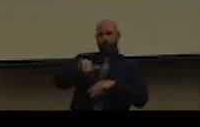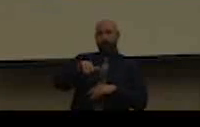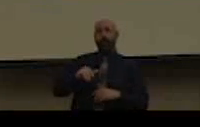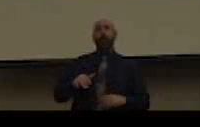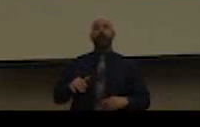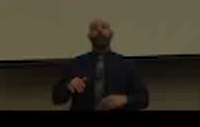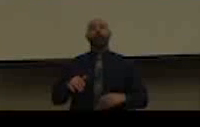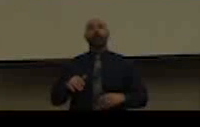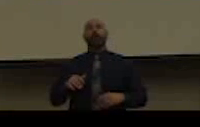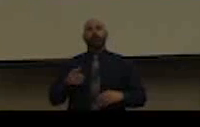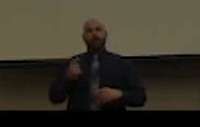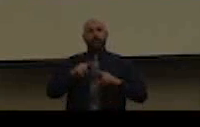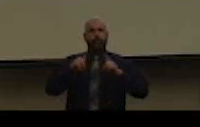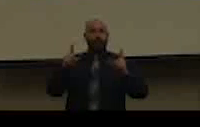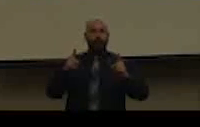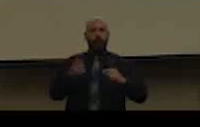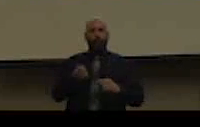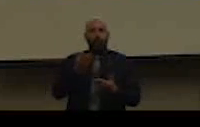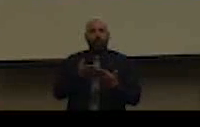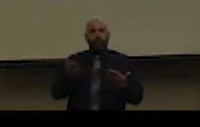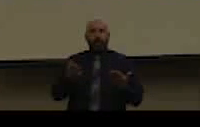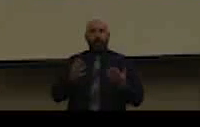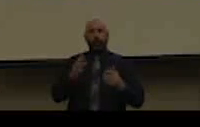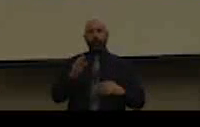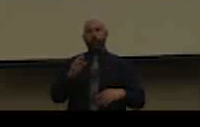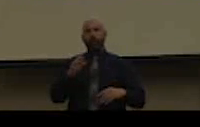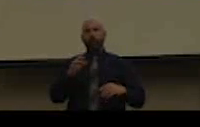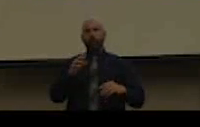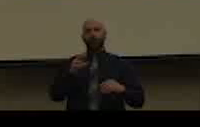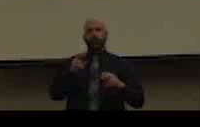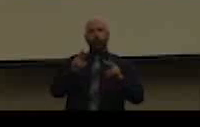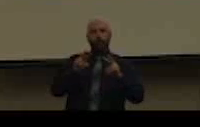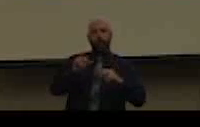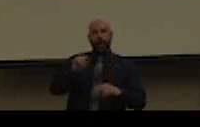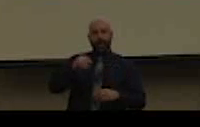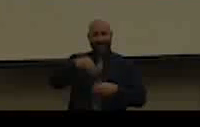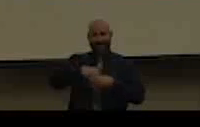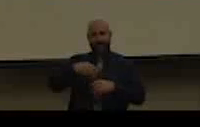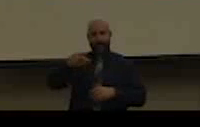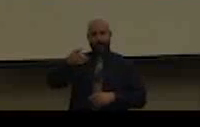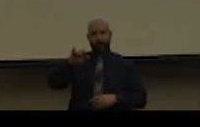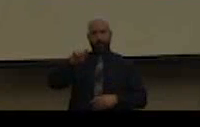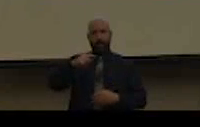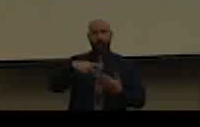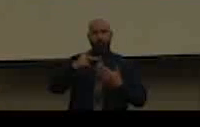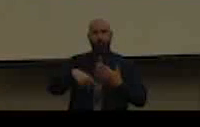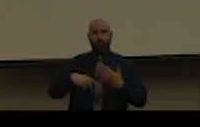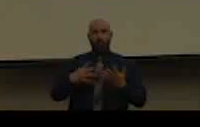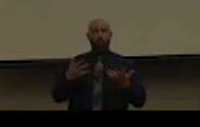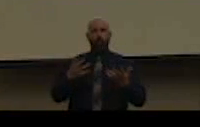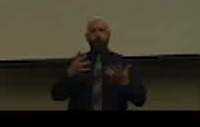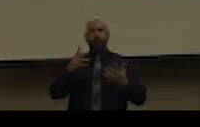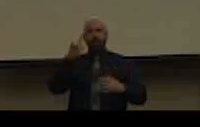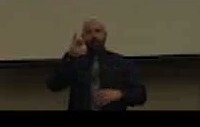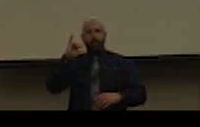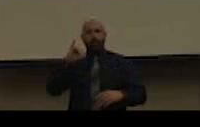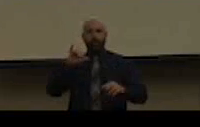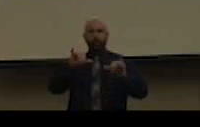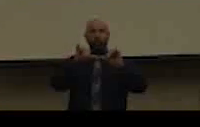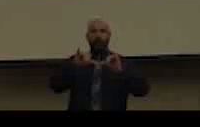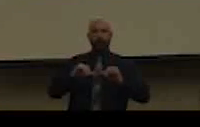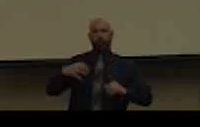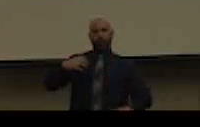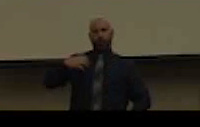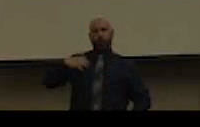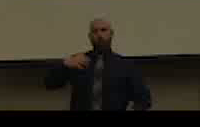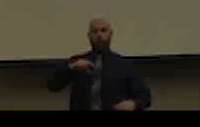these pilots is, what does it look like to measure and coach quality when this is happening often in someone's home with a very small